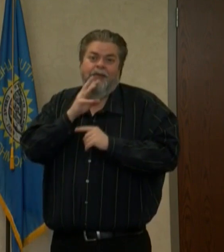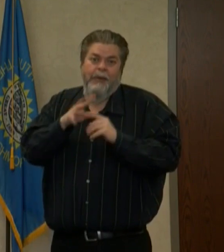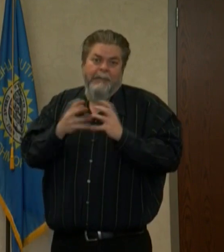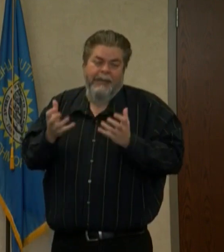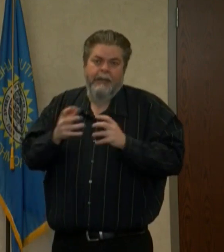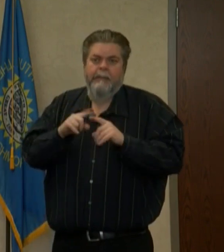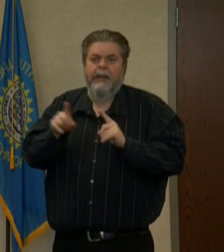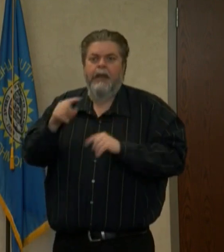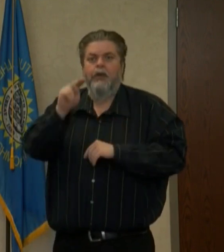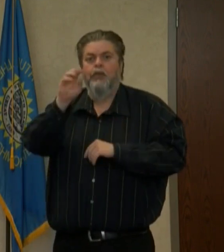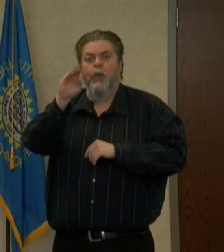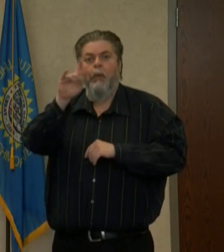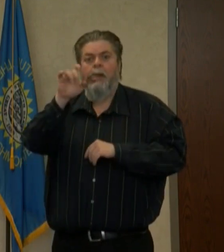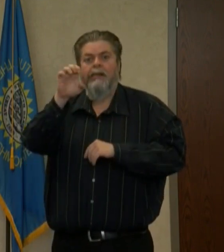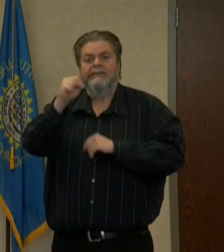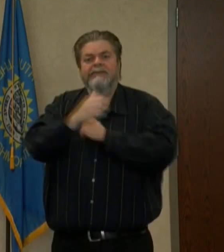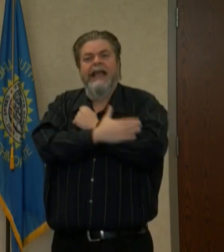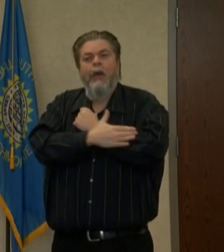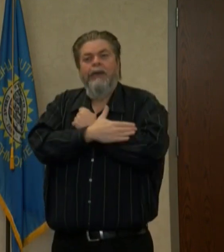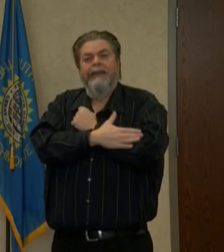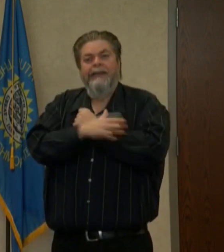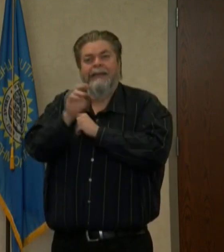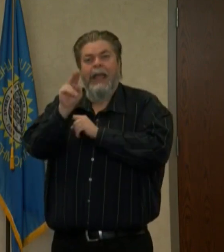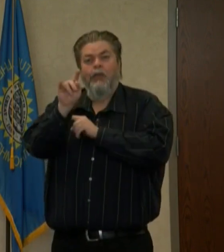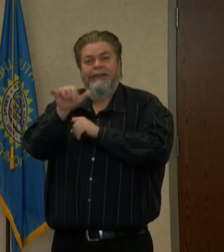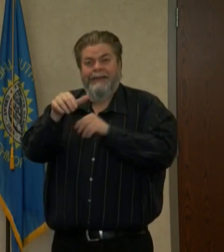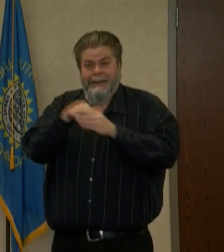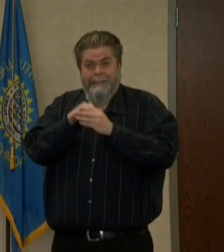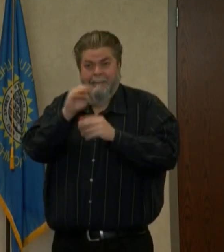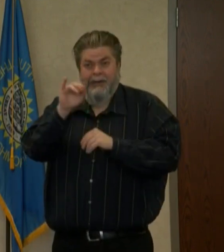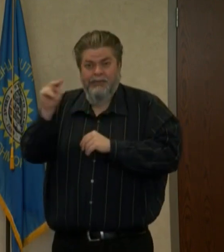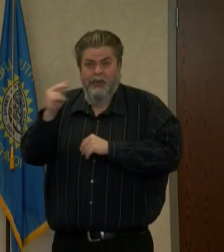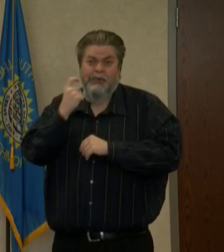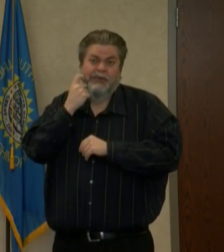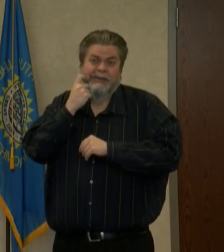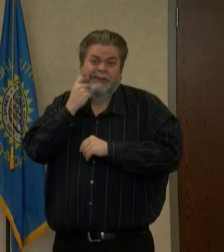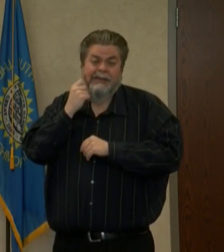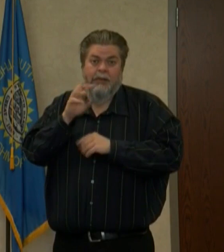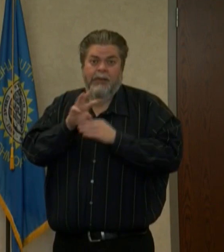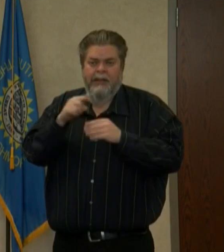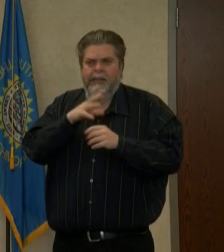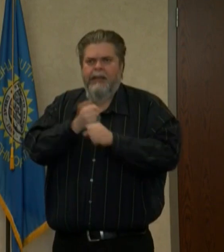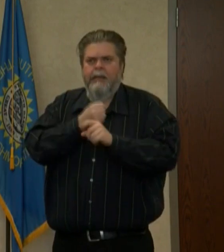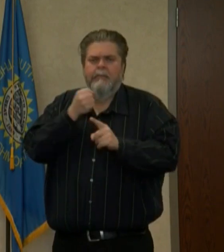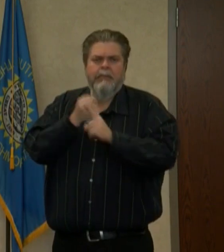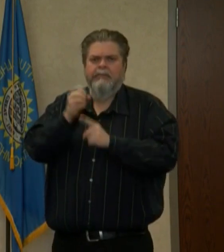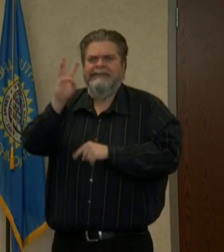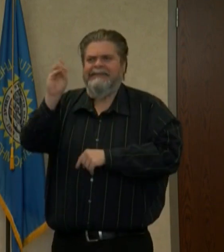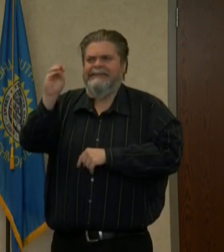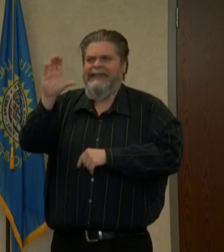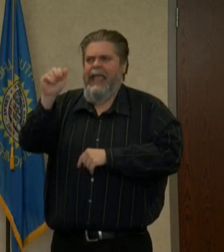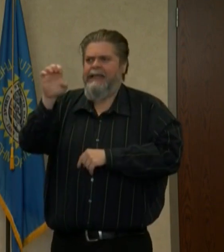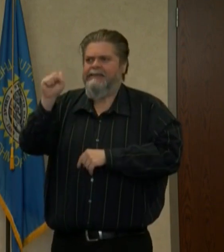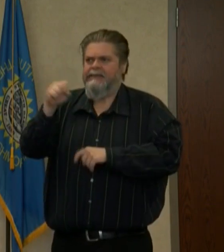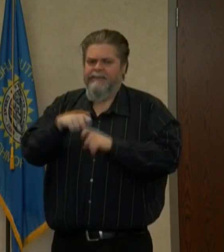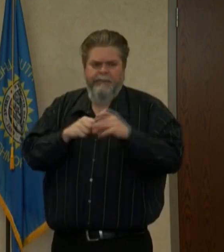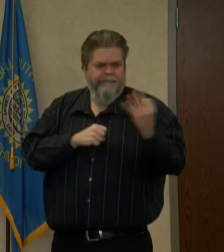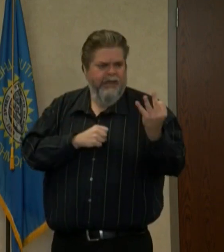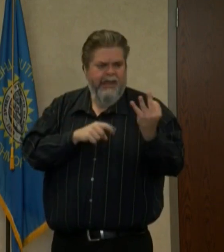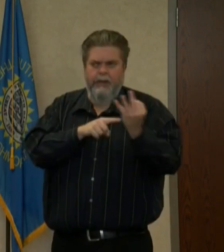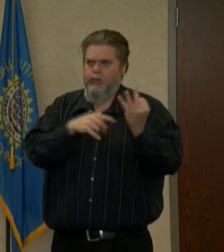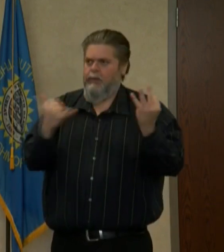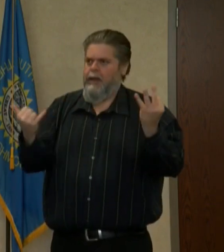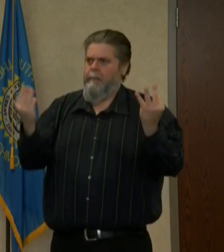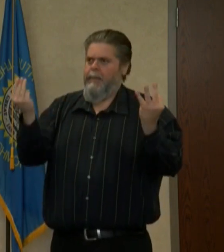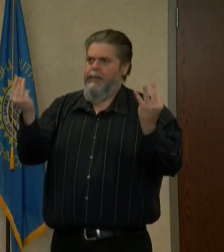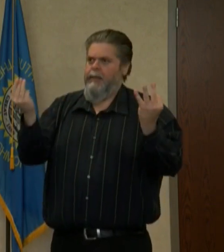I know Nobles County, Minnesota, they have just over the weekend 60-some cases from Friday to today.